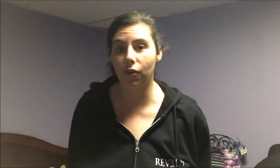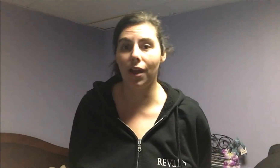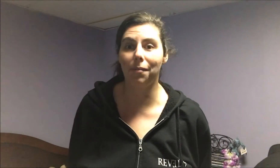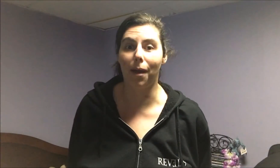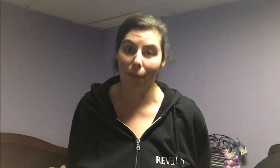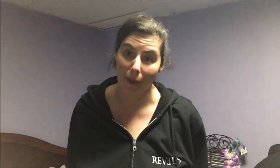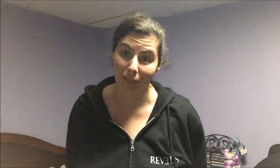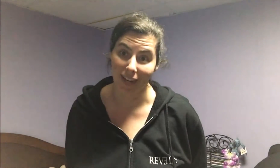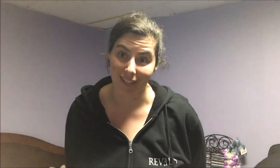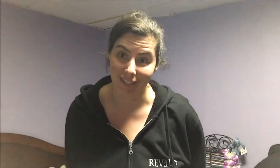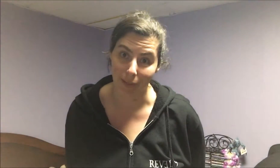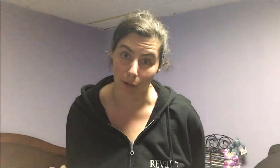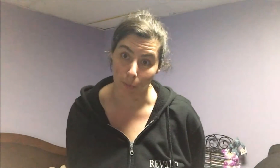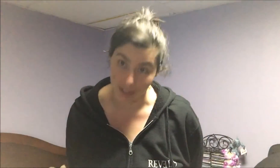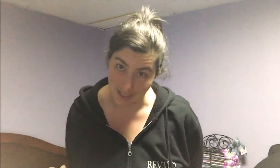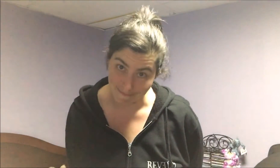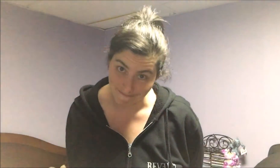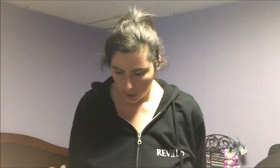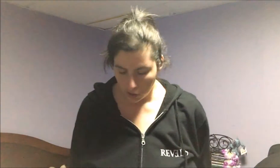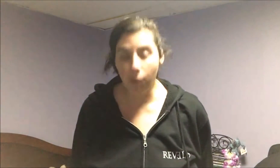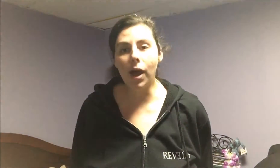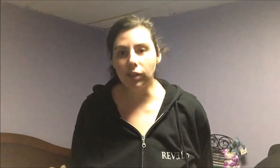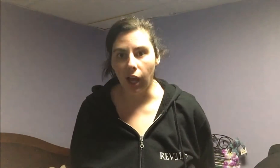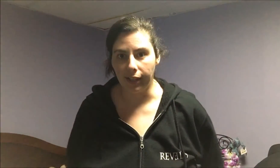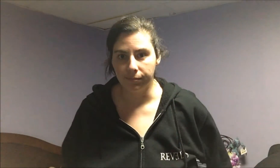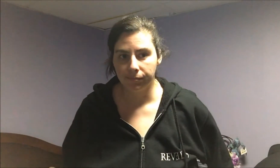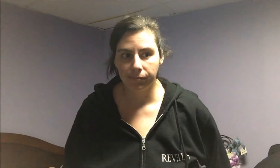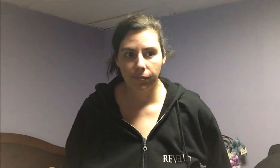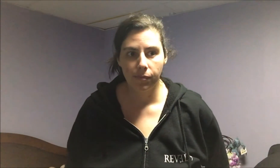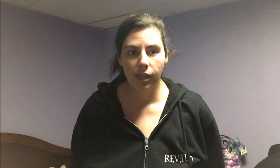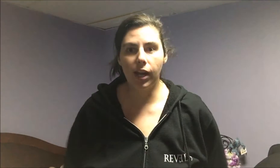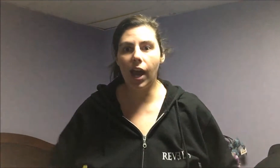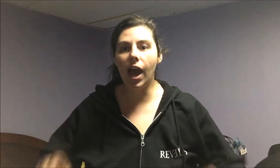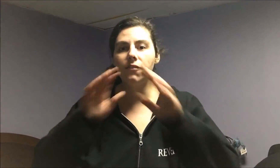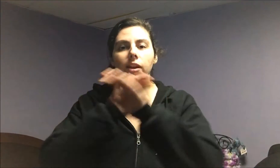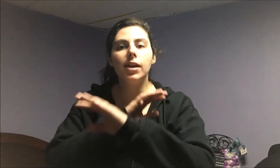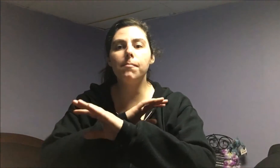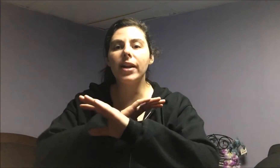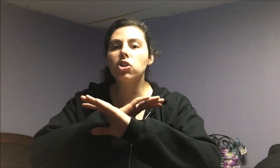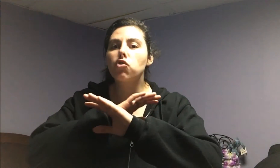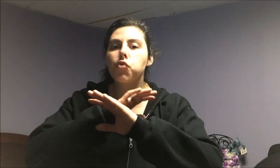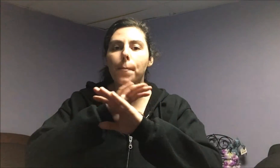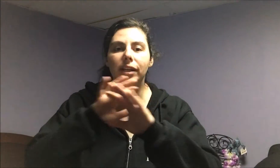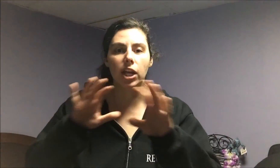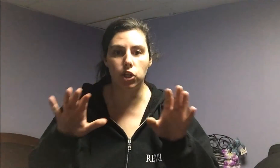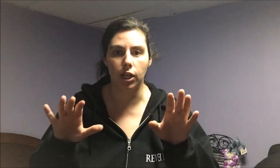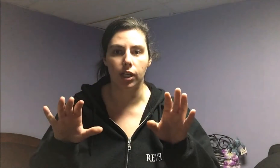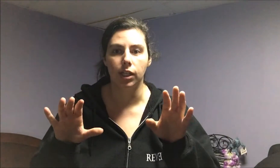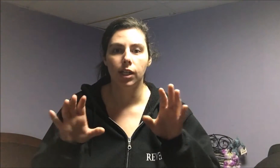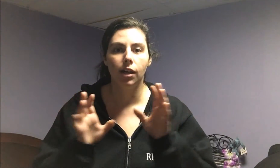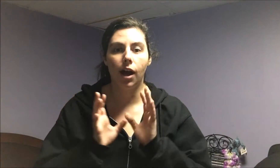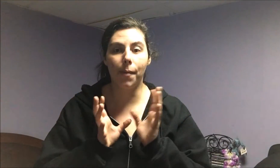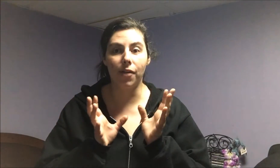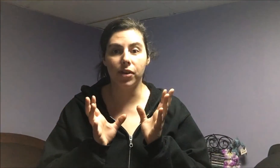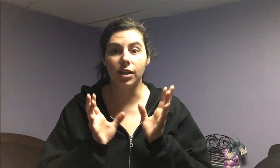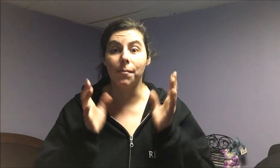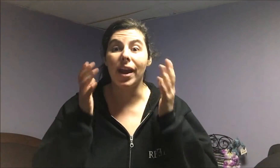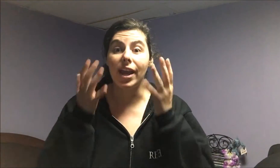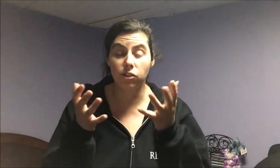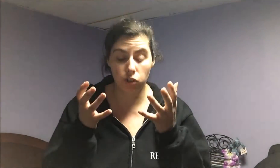and my mom did not see where it was. So I'm online, and I have immense trepidation about this, and my hands are